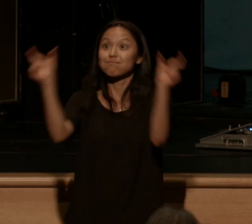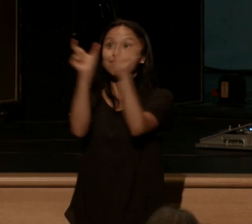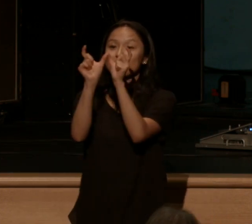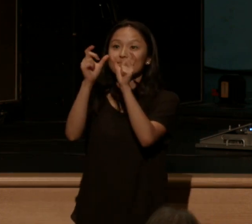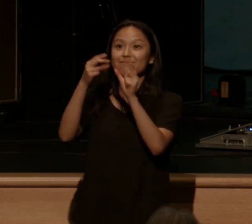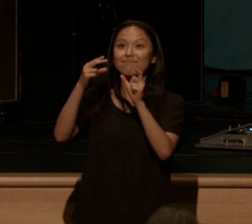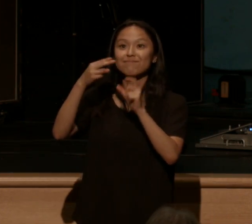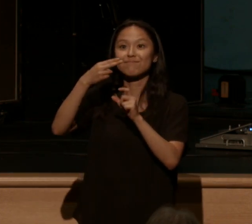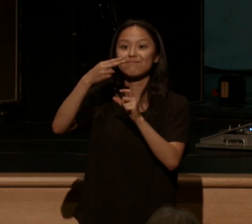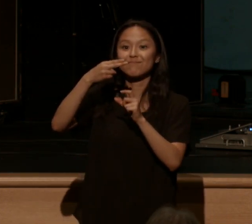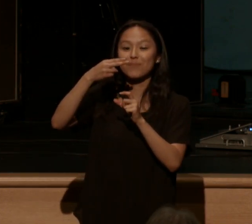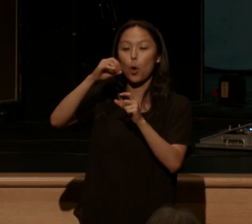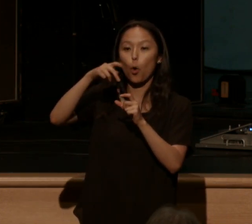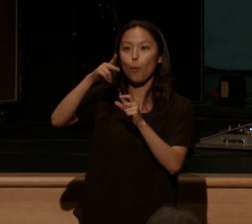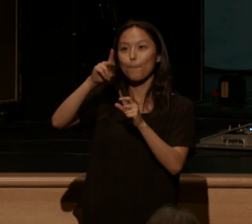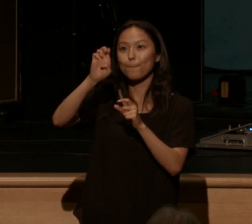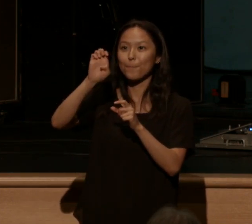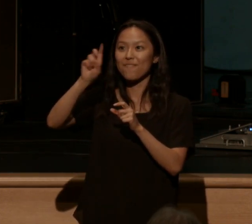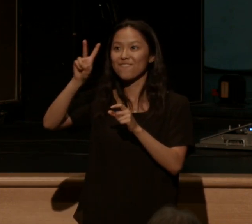Hopeville.